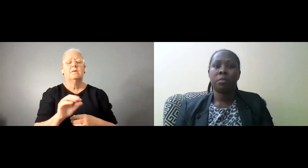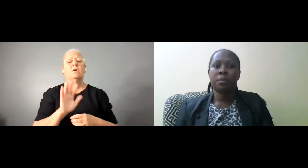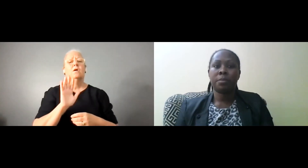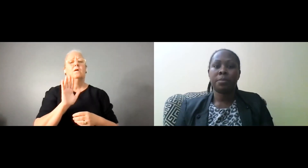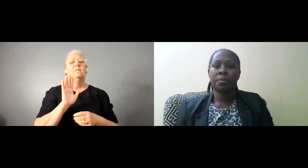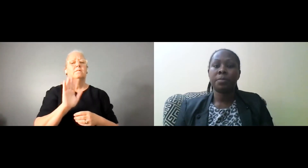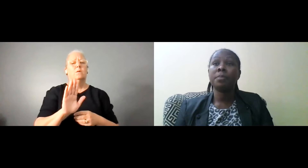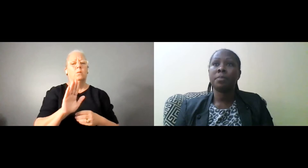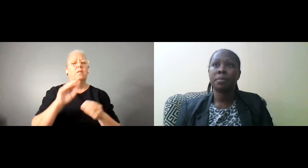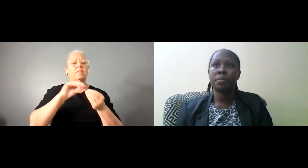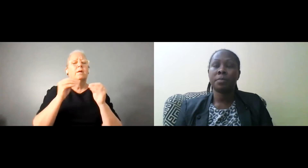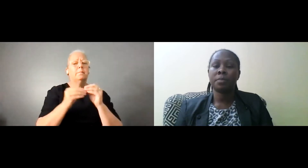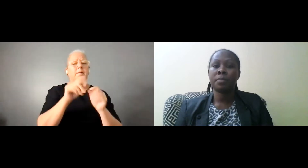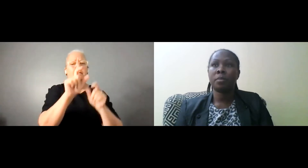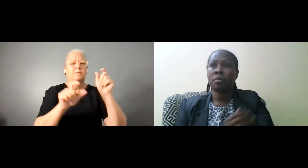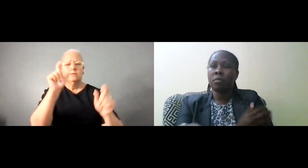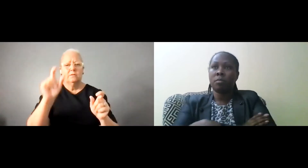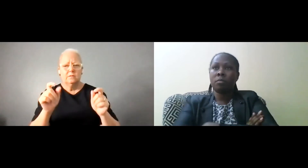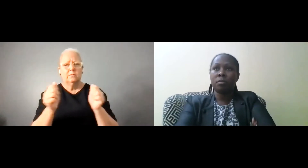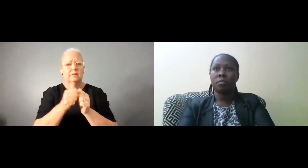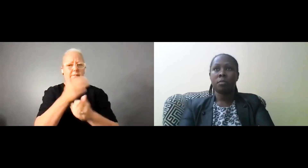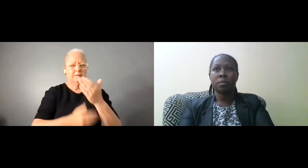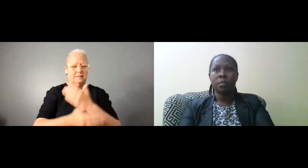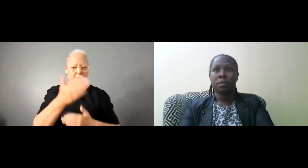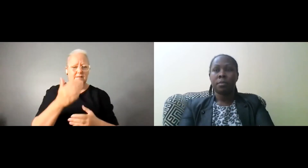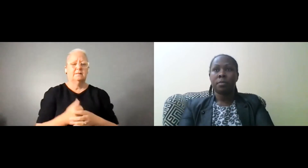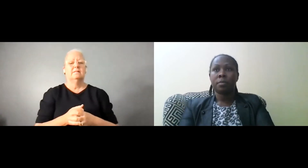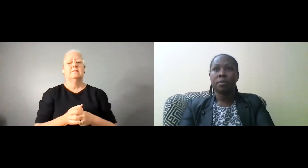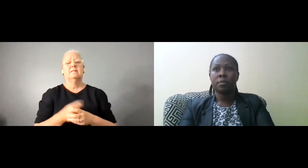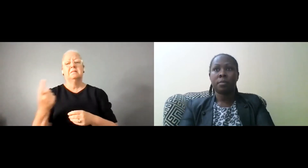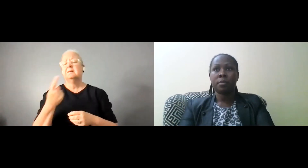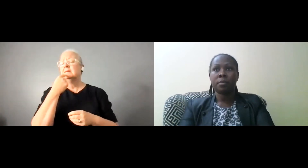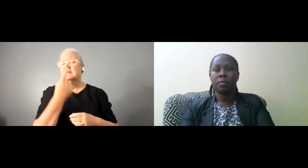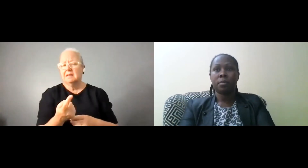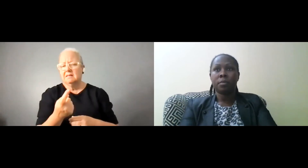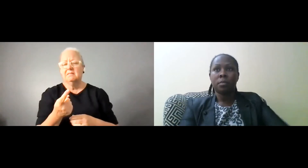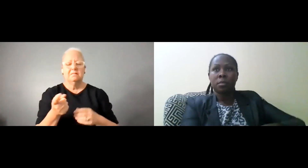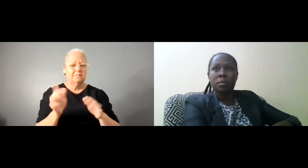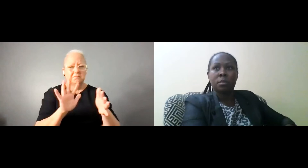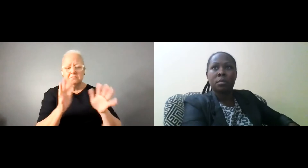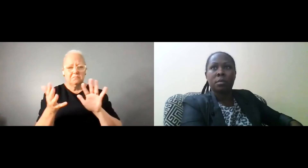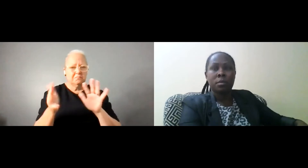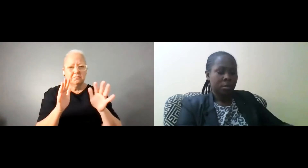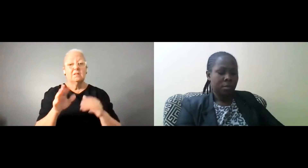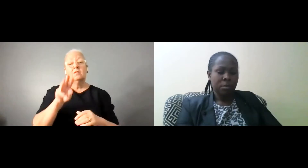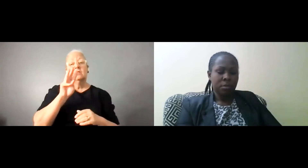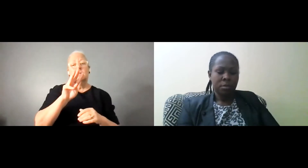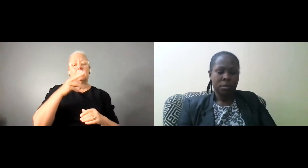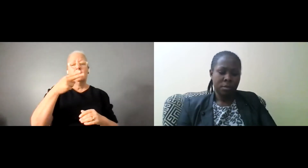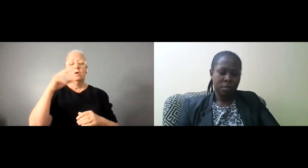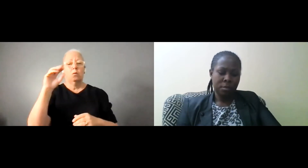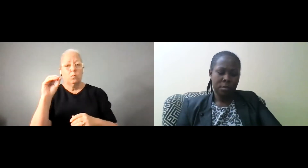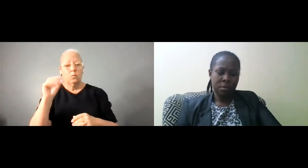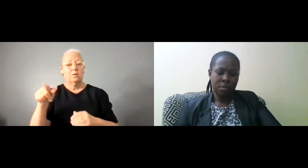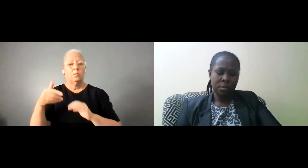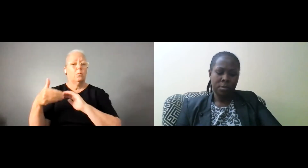As we're referring the global disability estimation according to the WHO report,